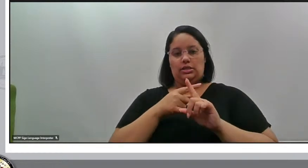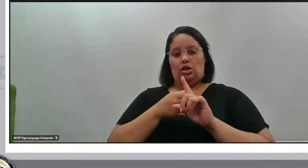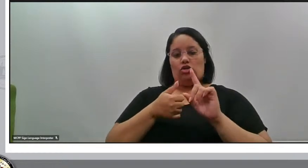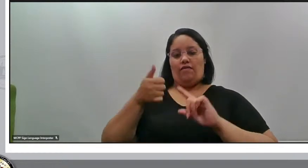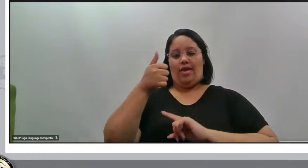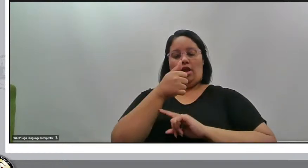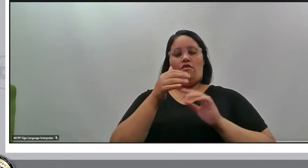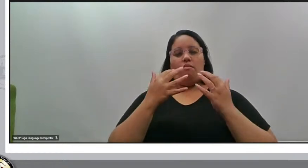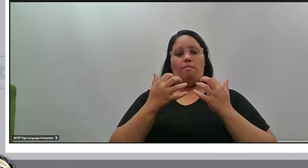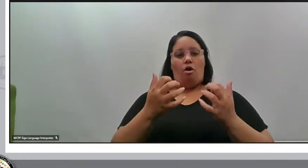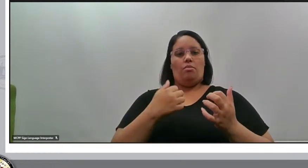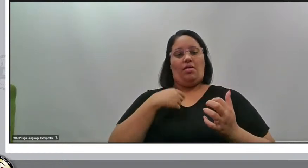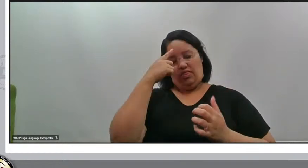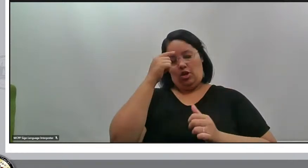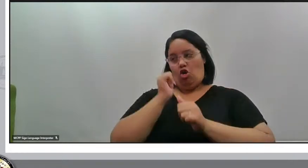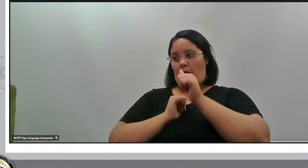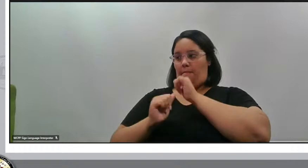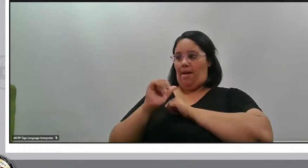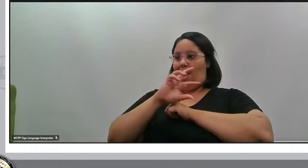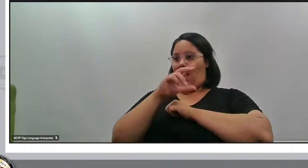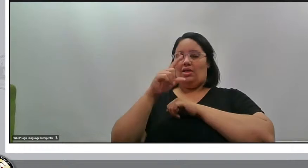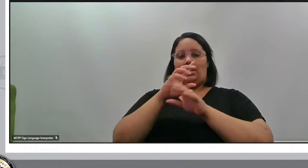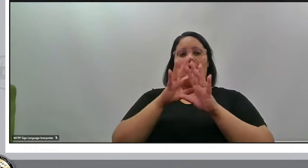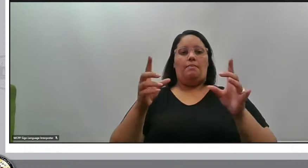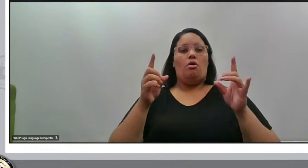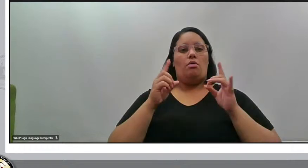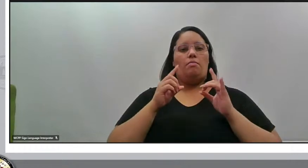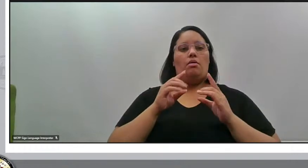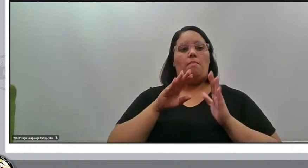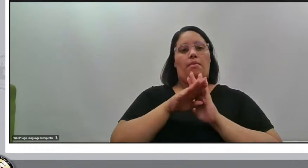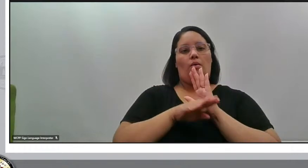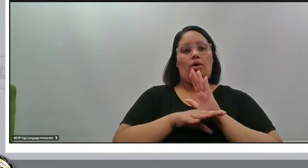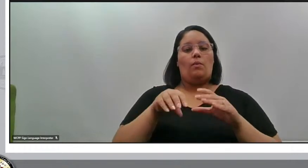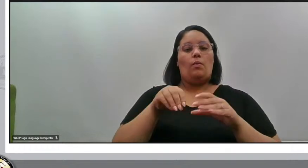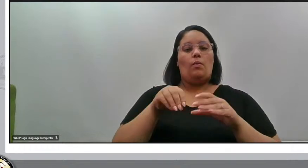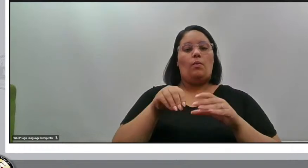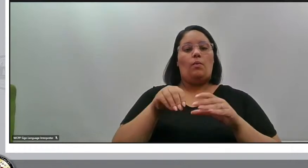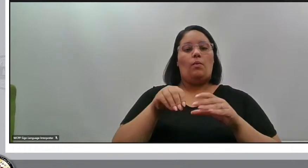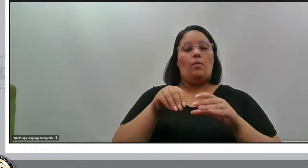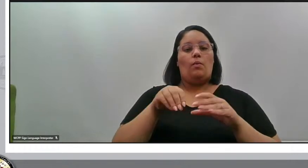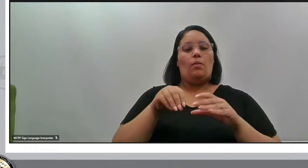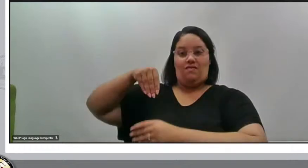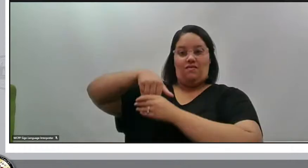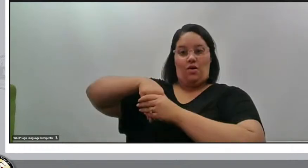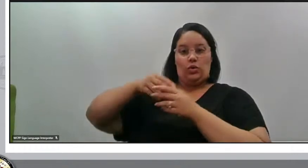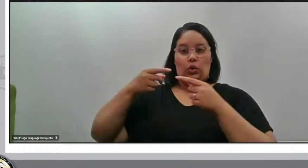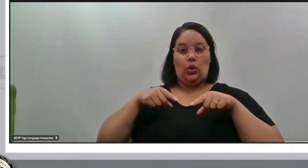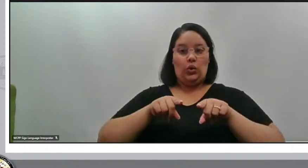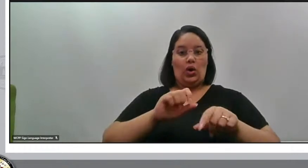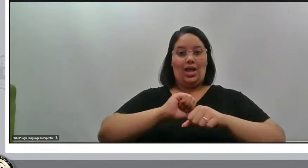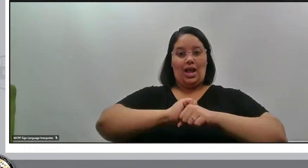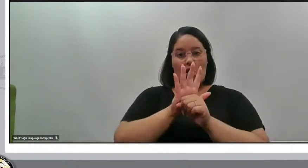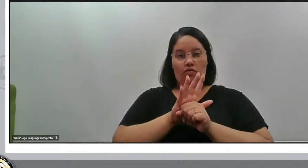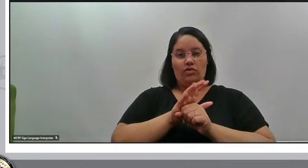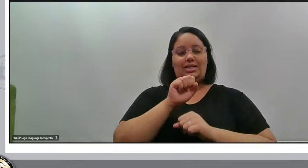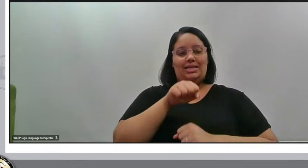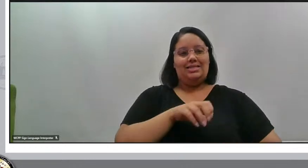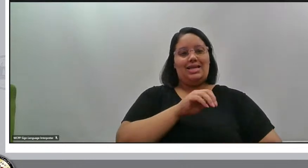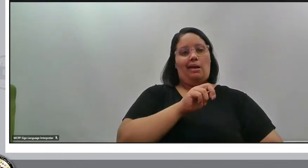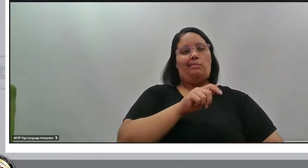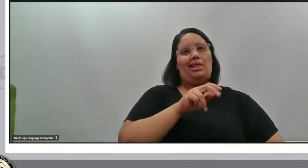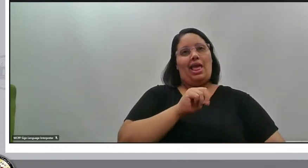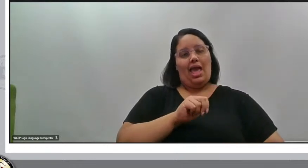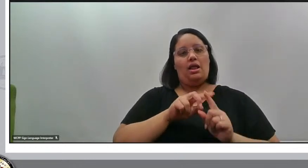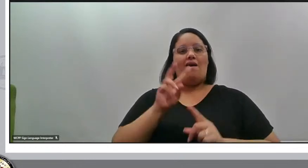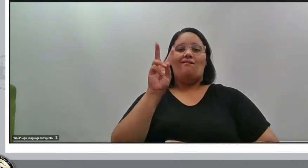other departmental programs, in the premier's vote, for example, during COVID, even though like those MTNs and